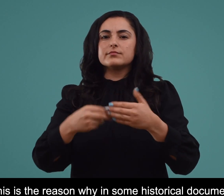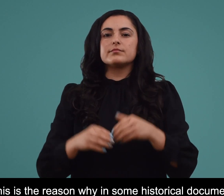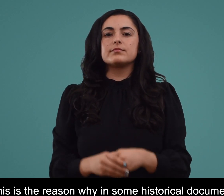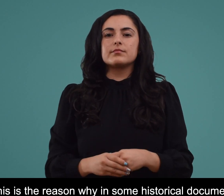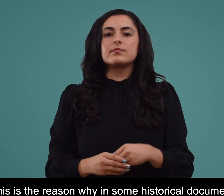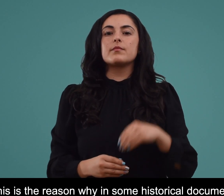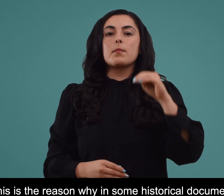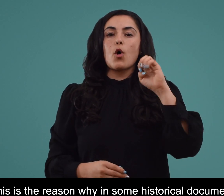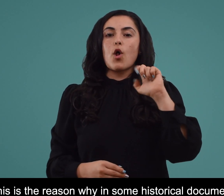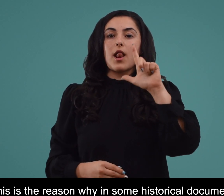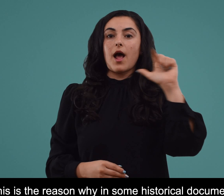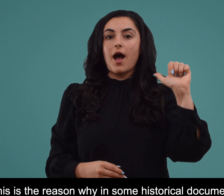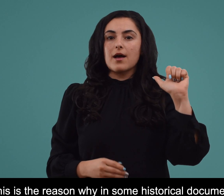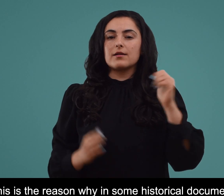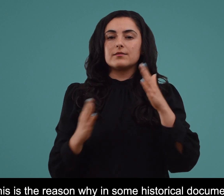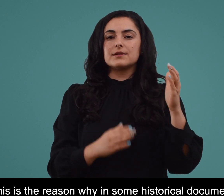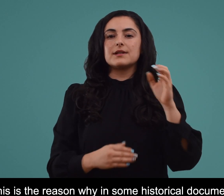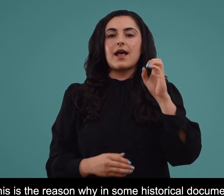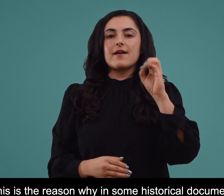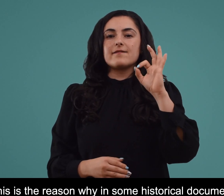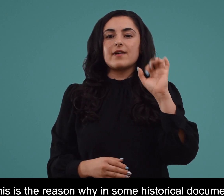Kadı Saifullah.